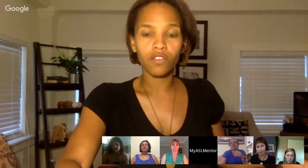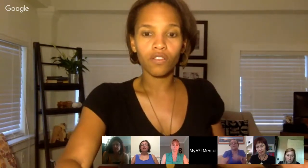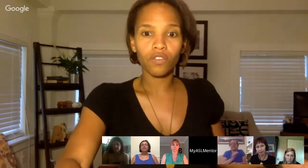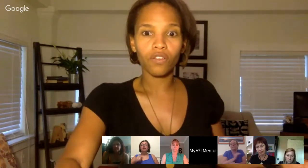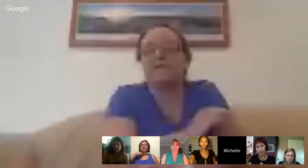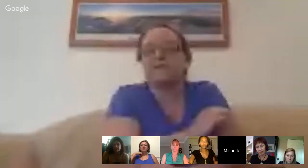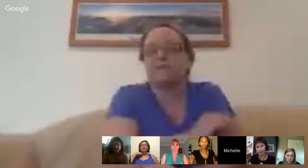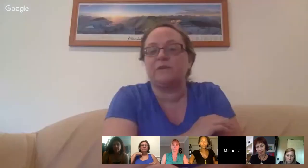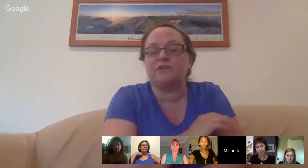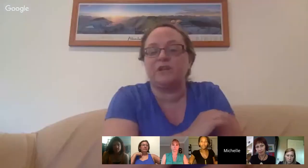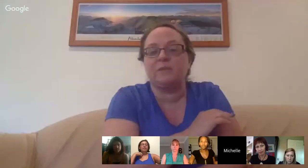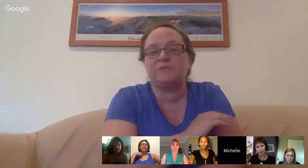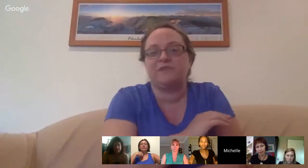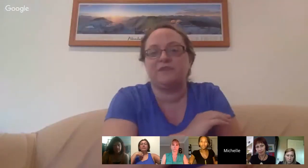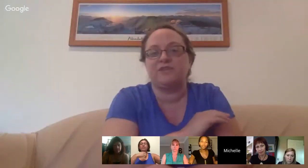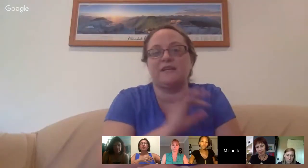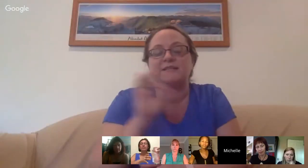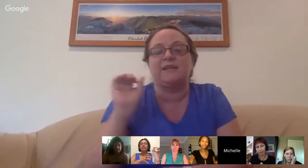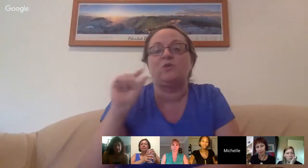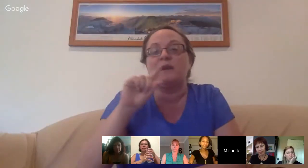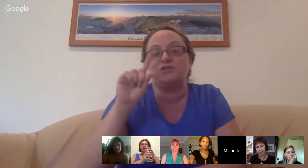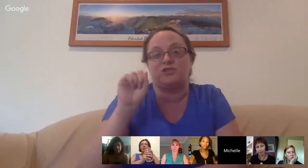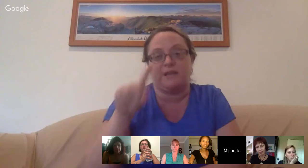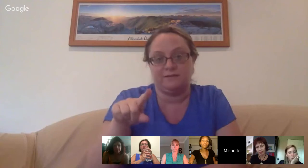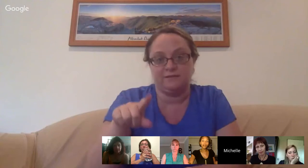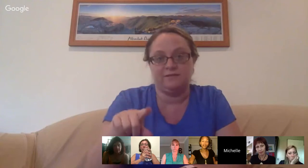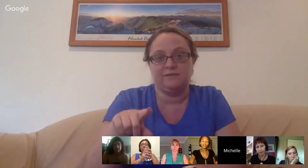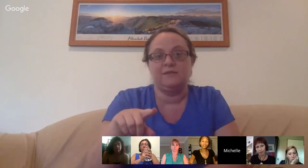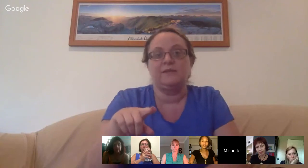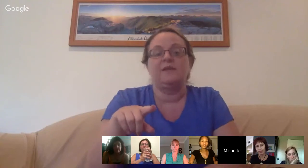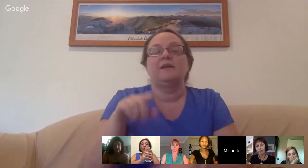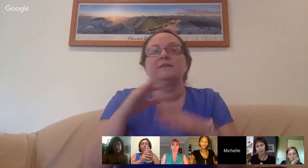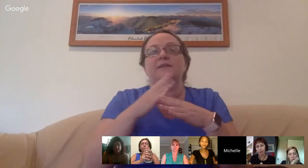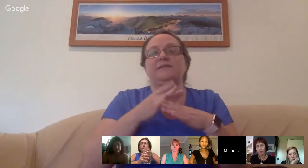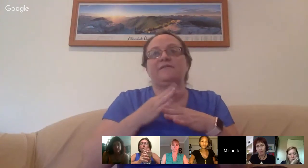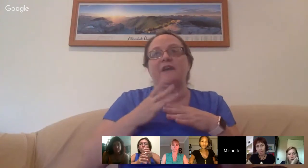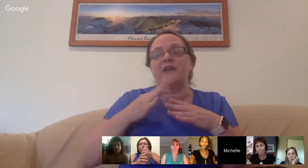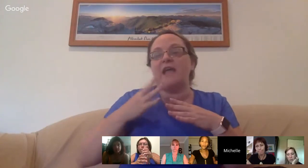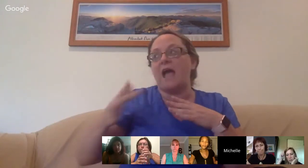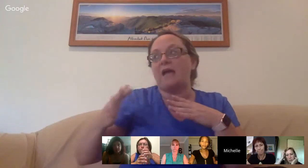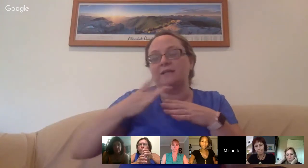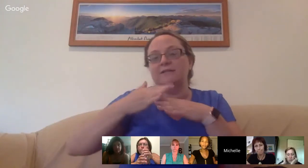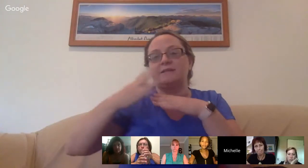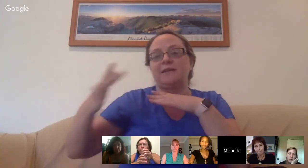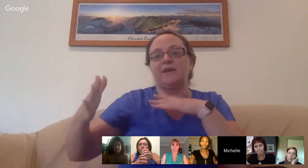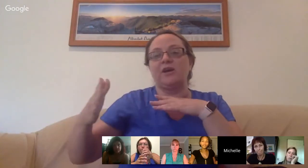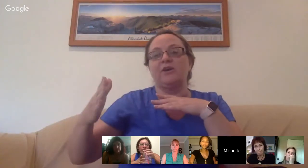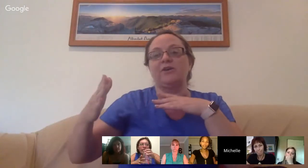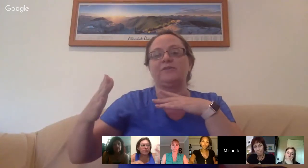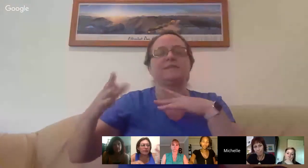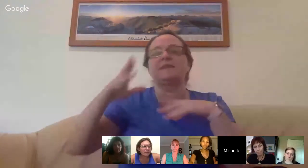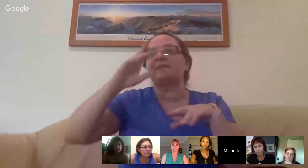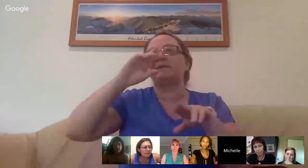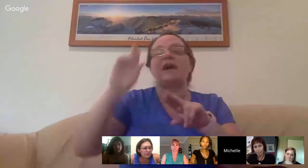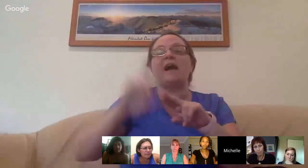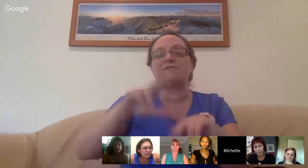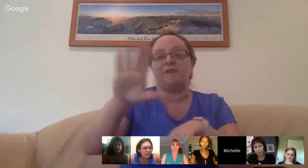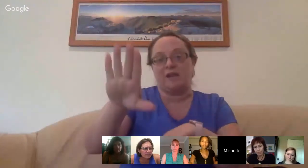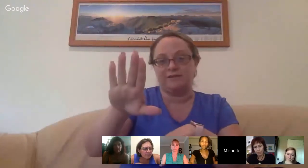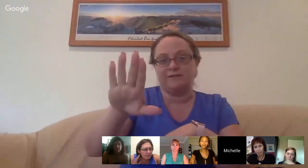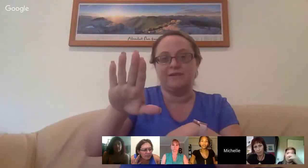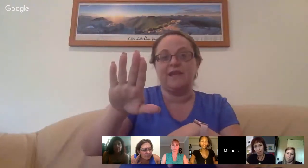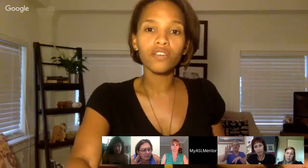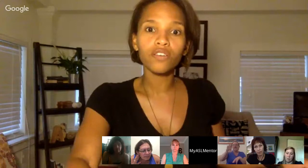I don't know, it's so much an observation as a question. Uh-huh. At the very end, he goes, something about have